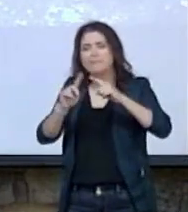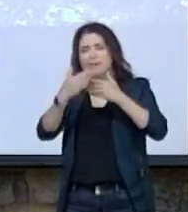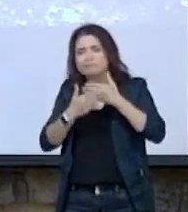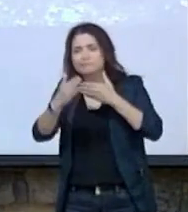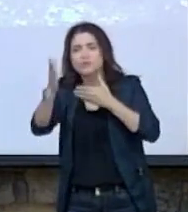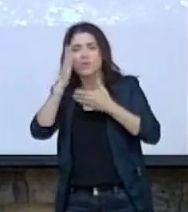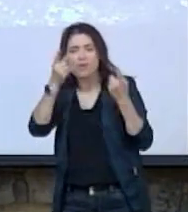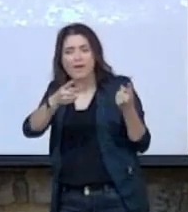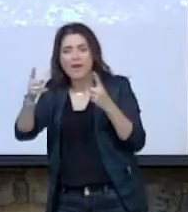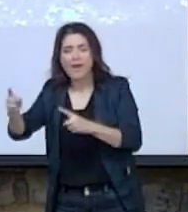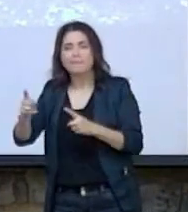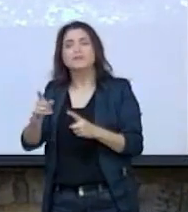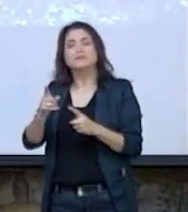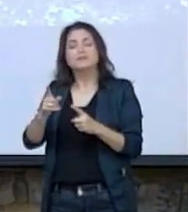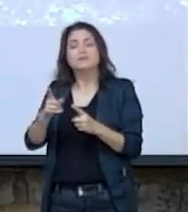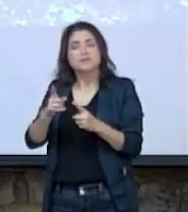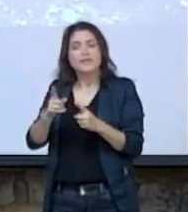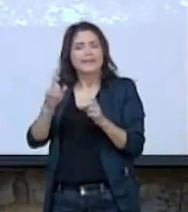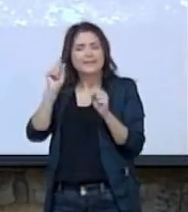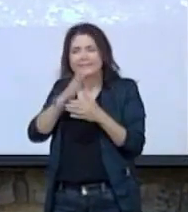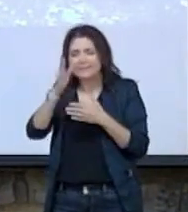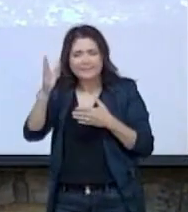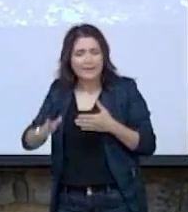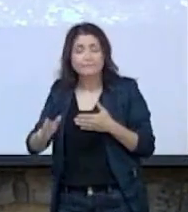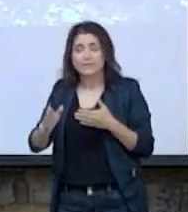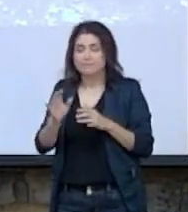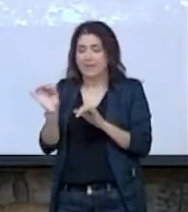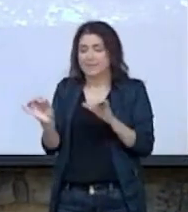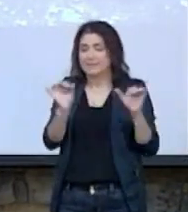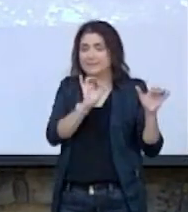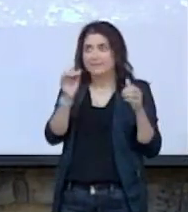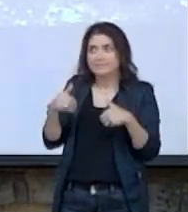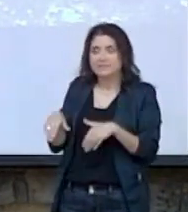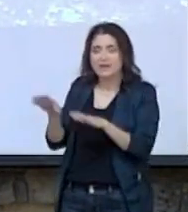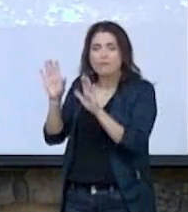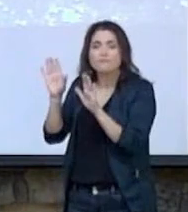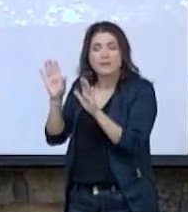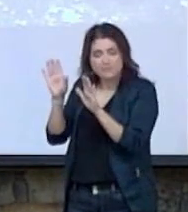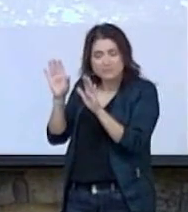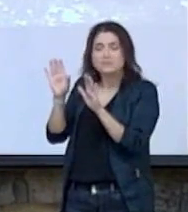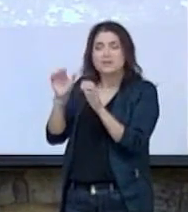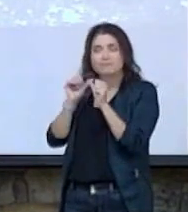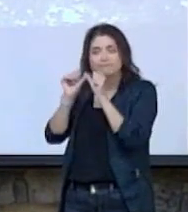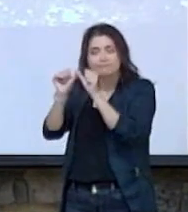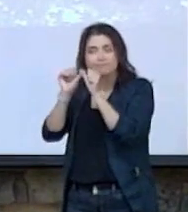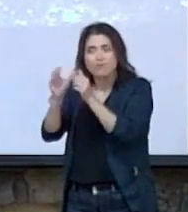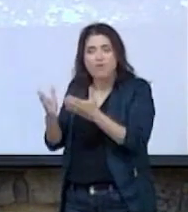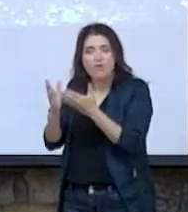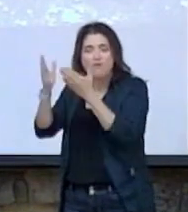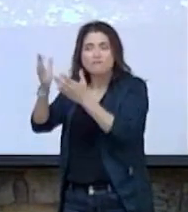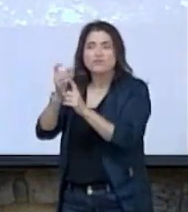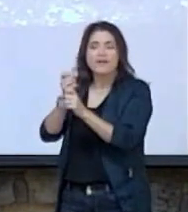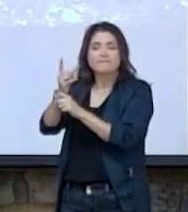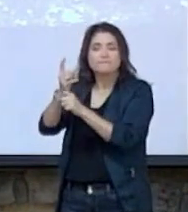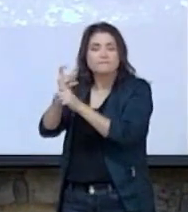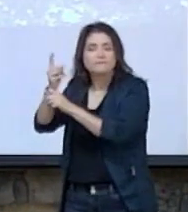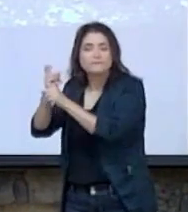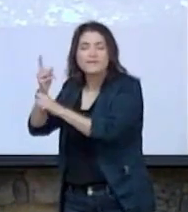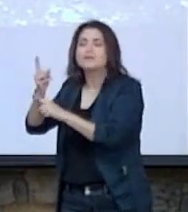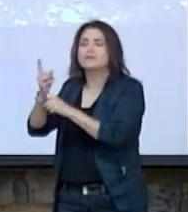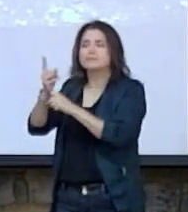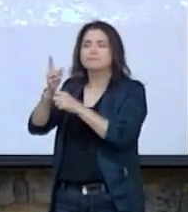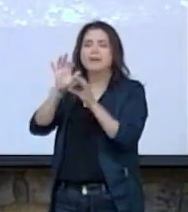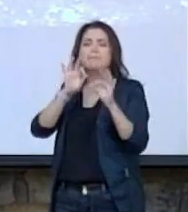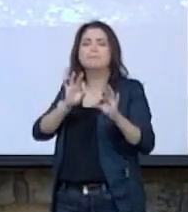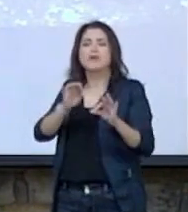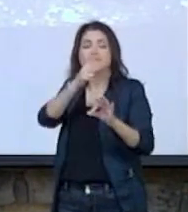form of these realities, it can never, by the same sacrifices that are continually offered every year, make perfect those